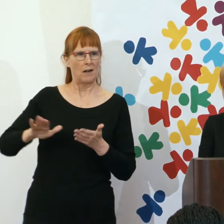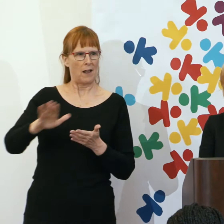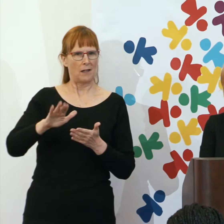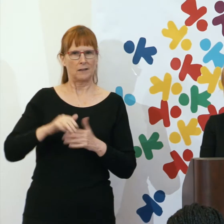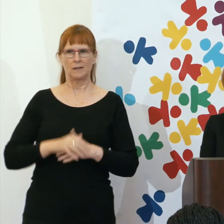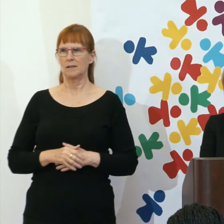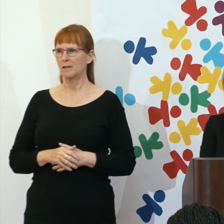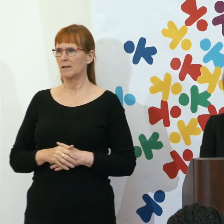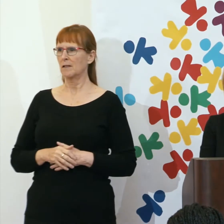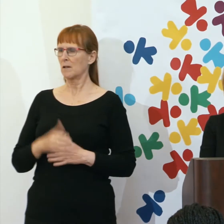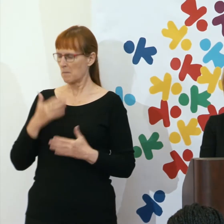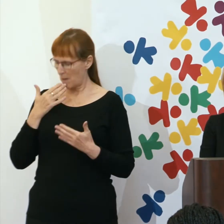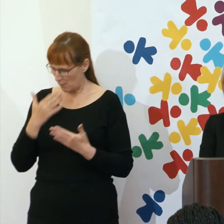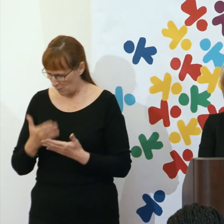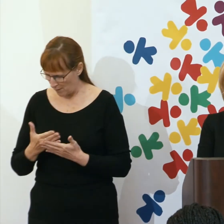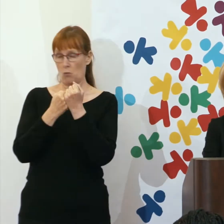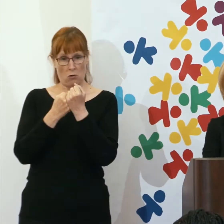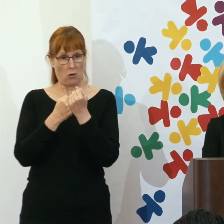Niagawa.